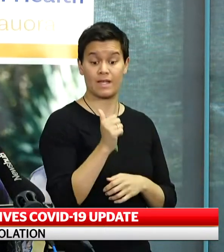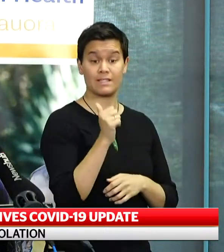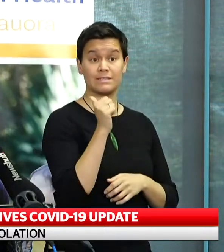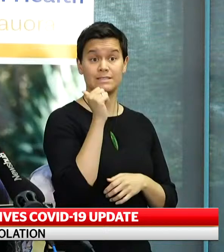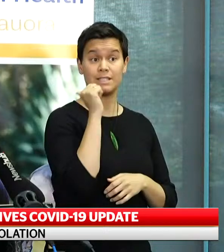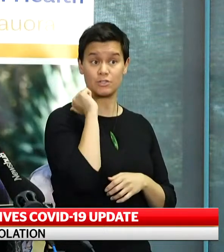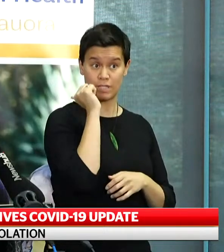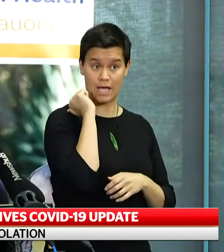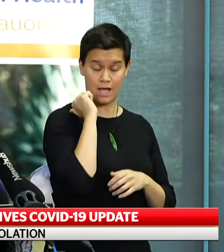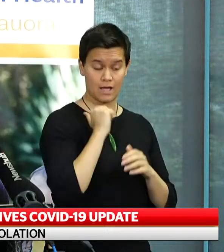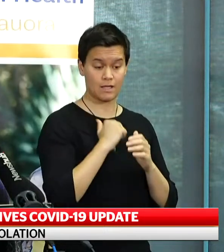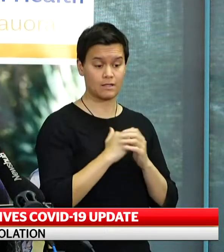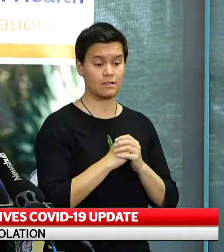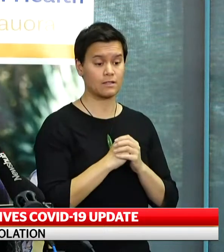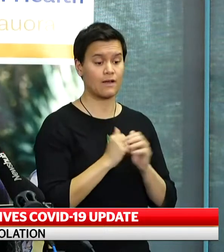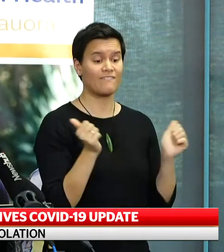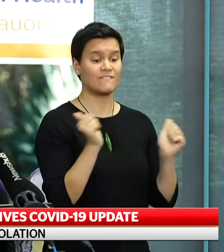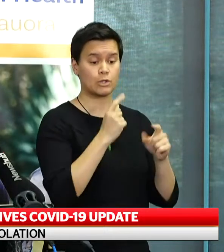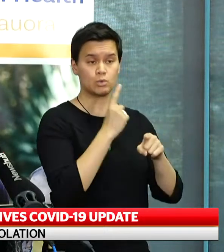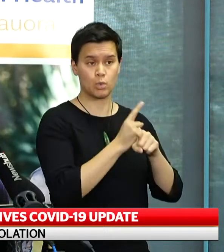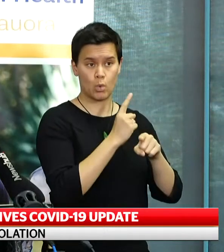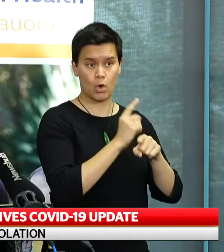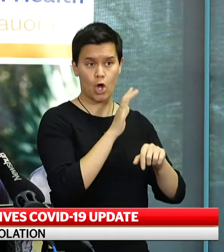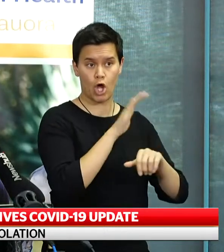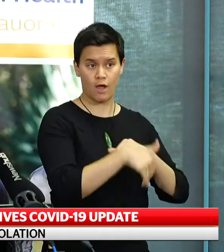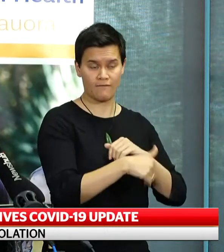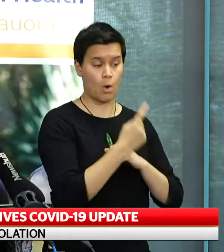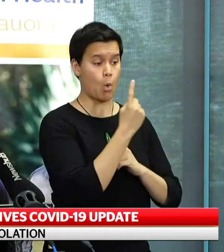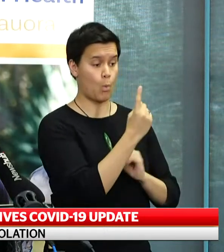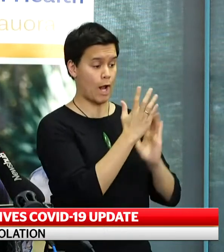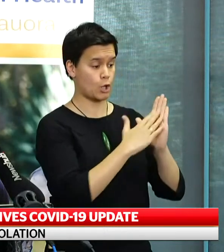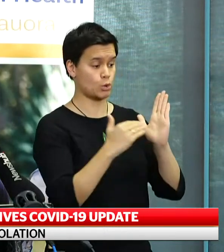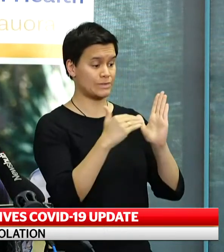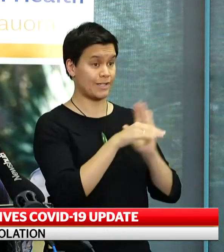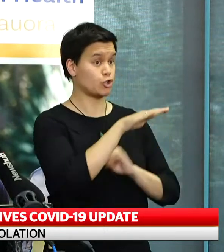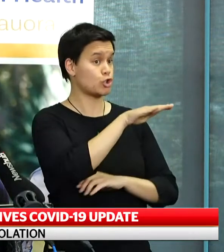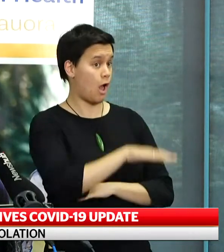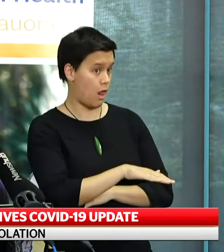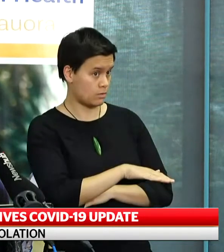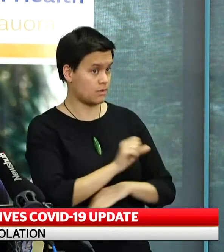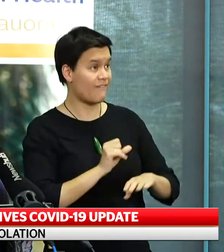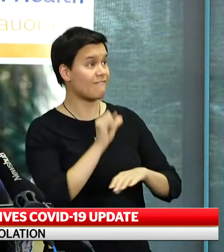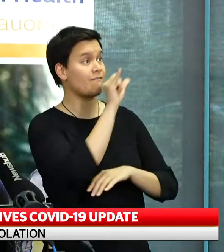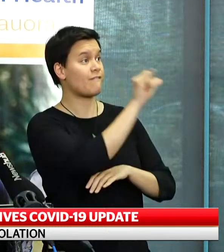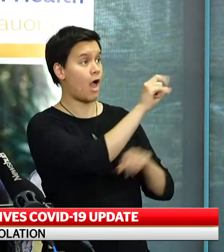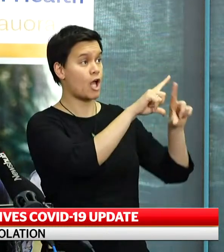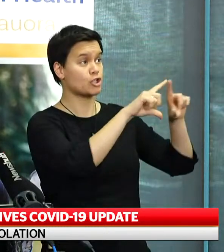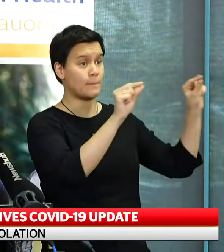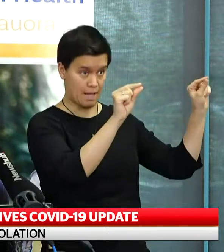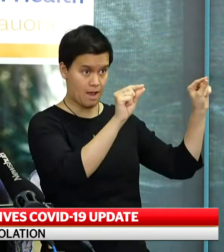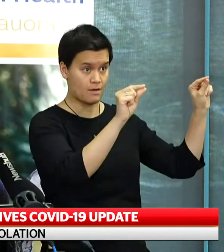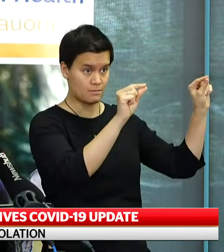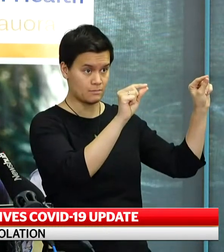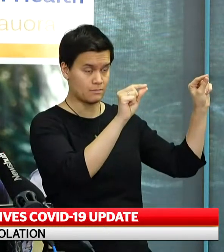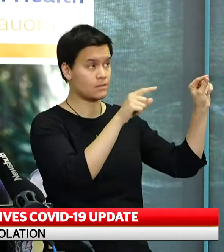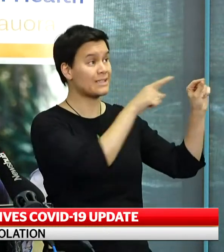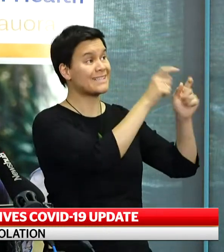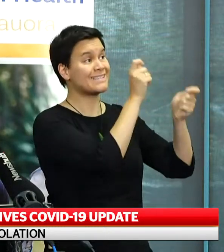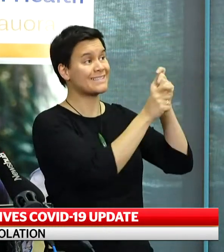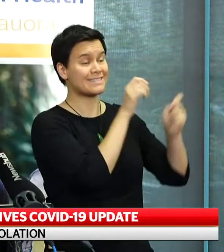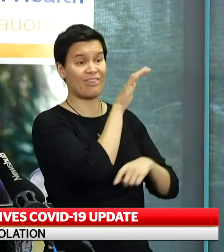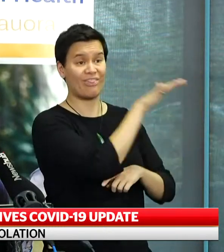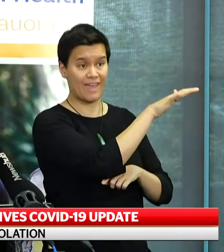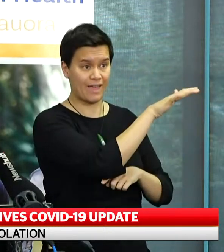we reported on being aware that in New Zealand a child who entered Japan had returned a weak positive test